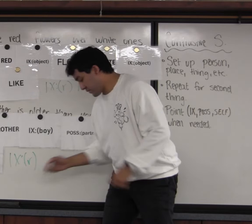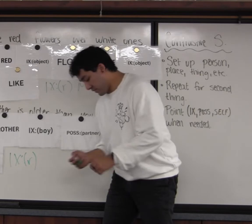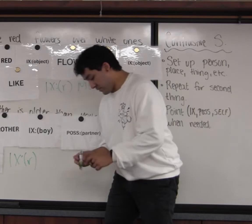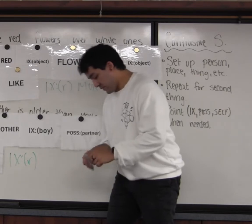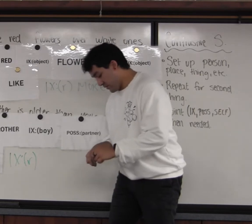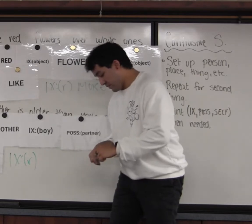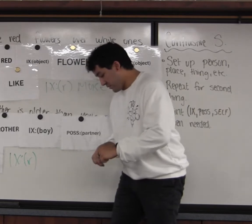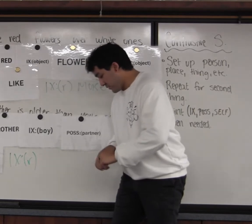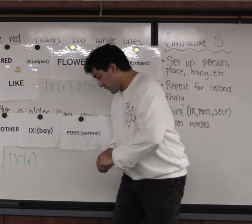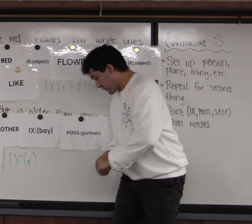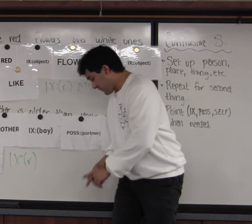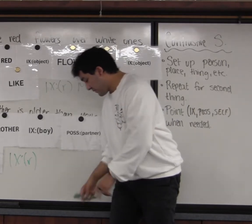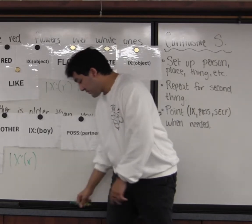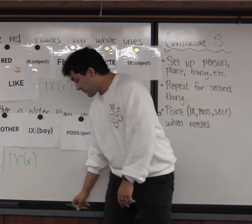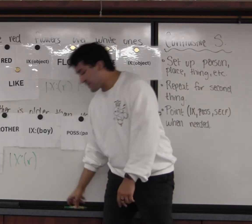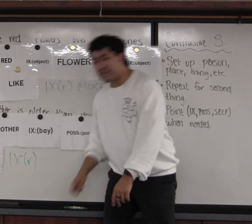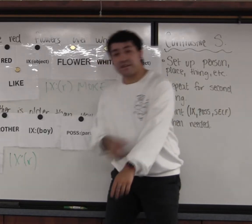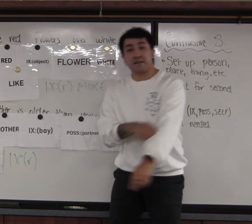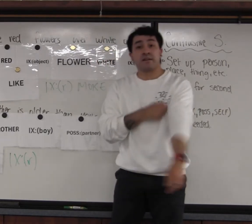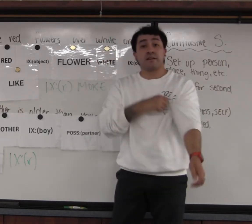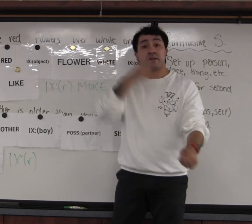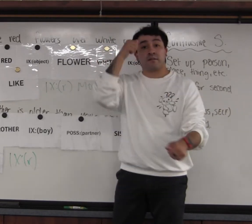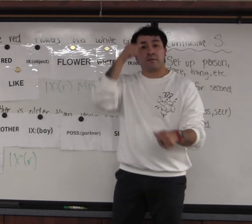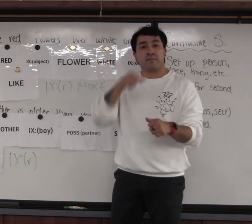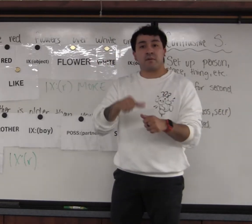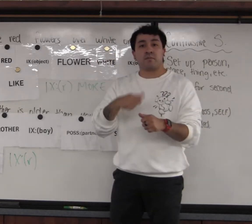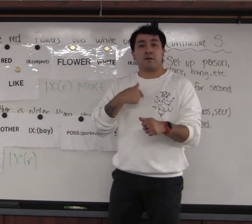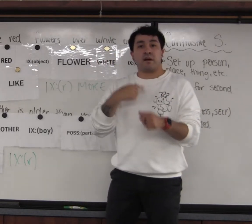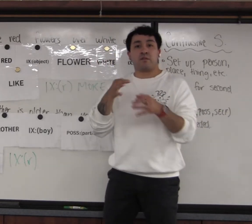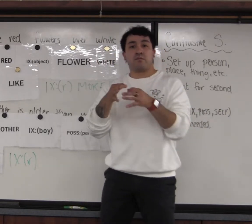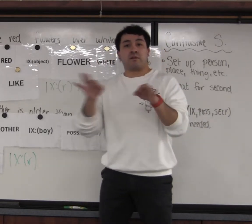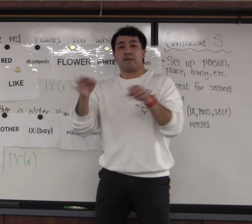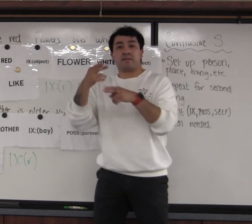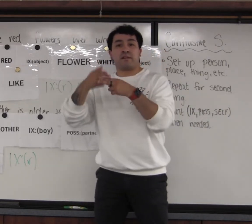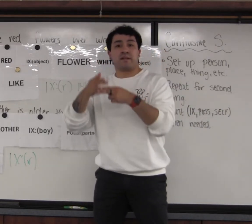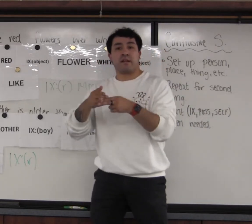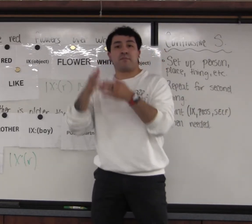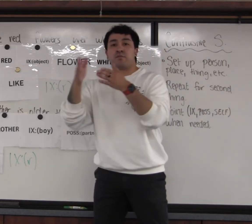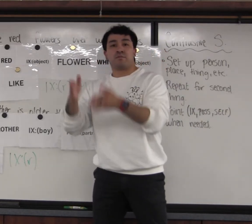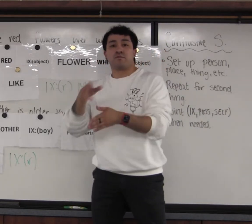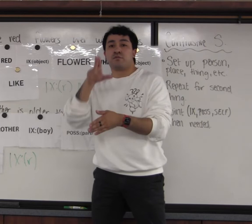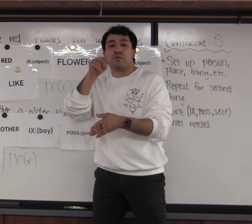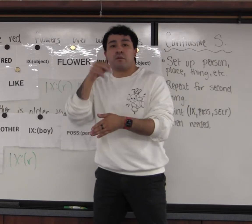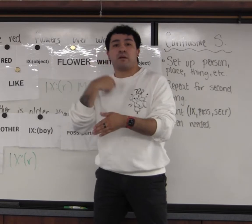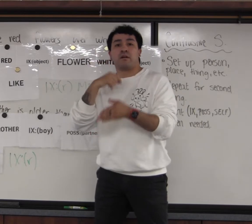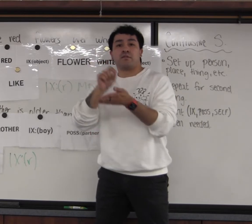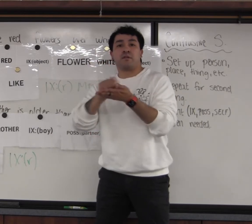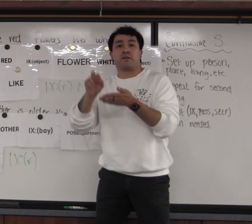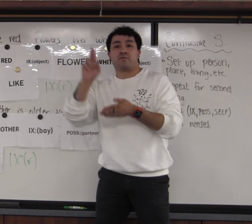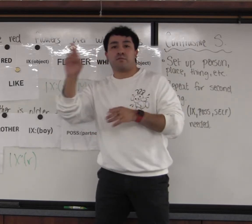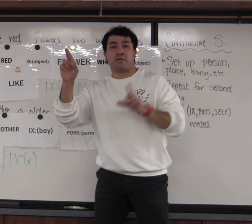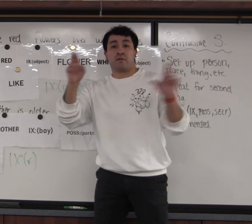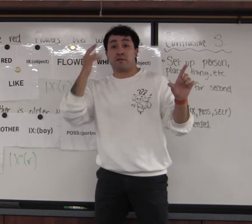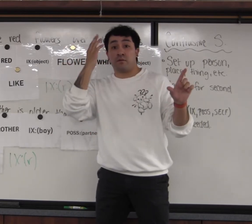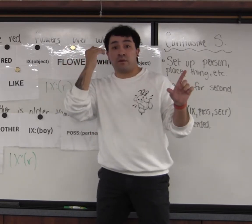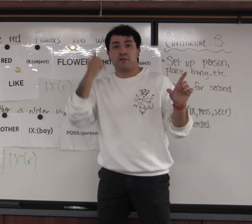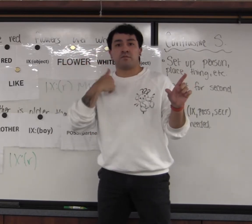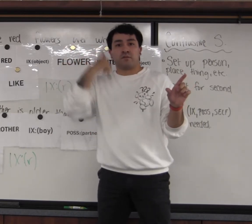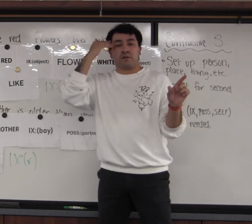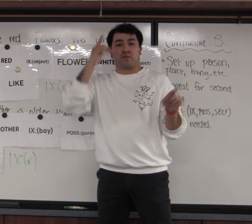Or any more cards, I should say. So remember, I kind of talked about you could write their name, you could write